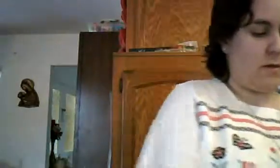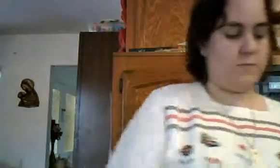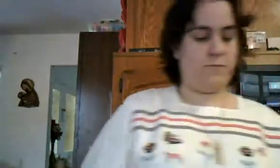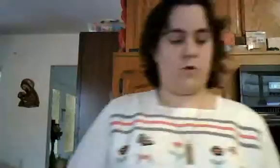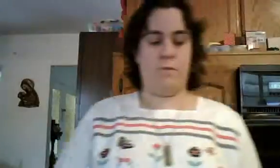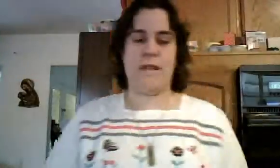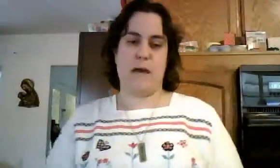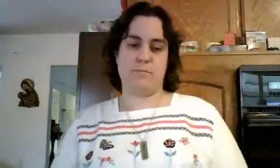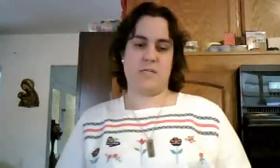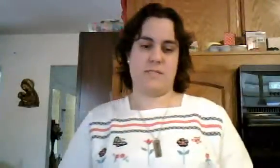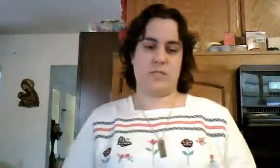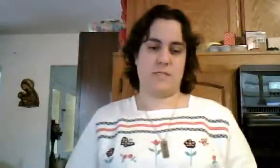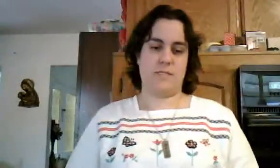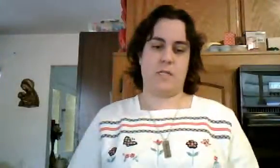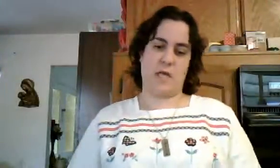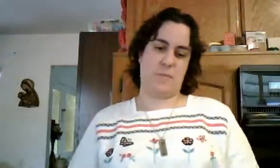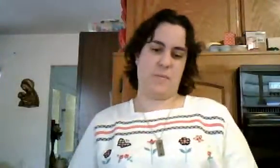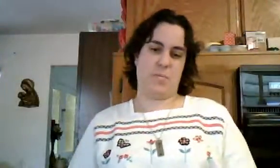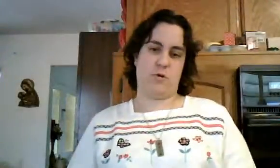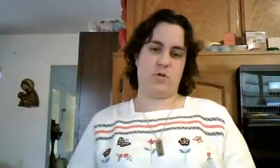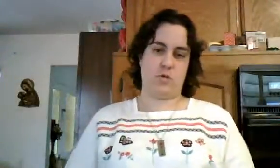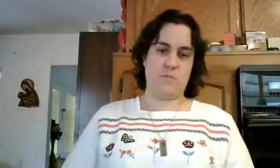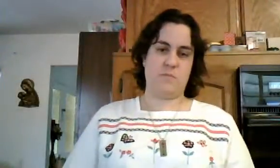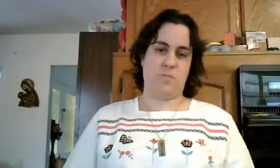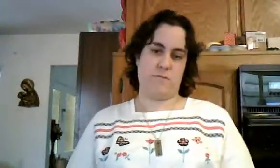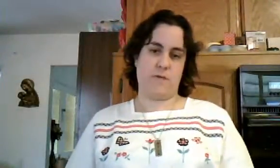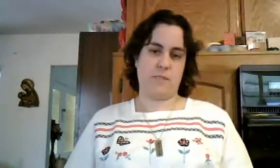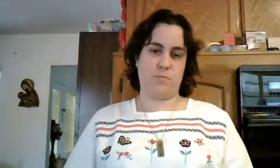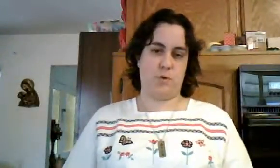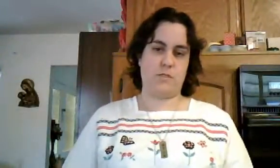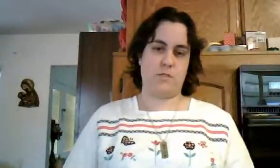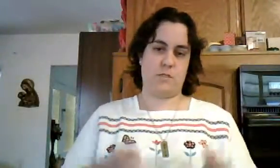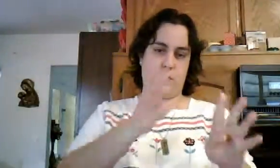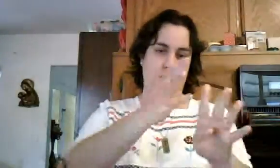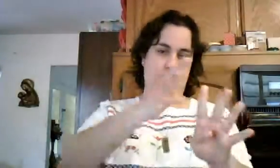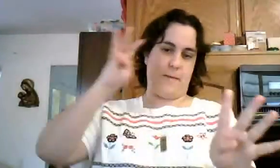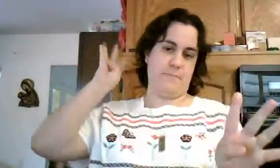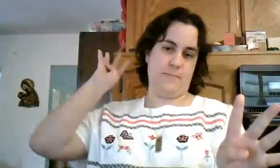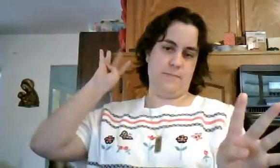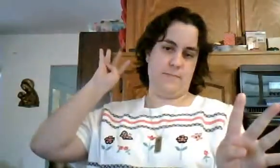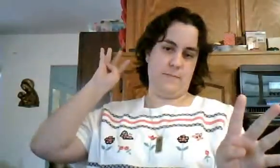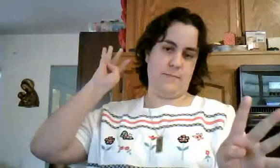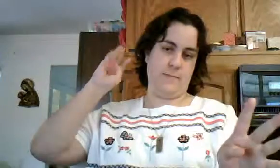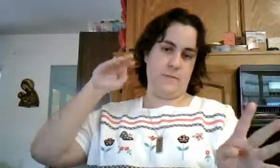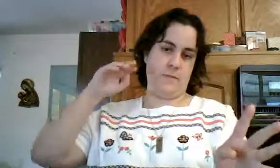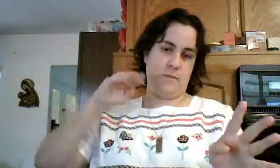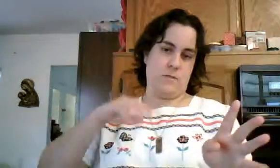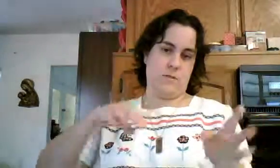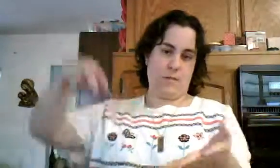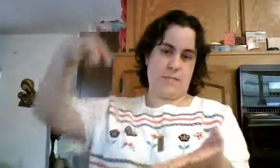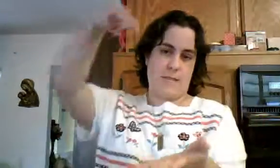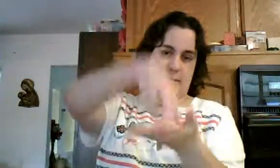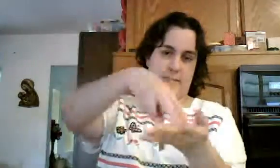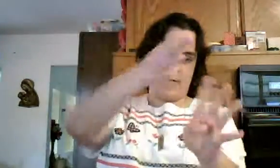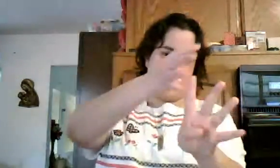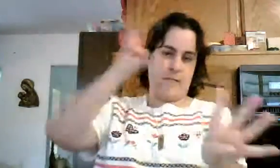For many objects such as a line of people, shirts, boyfriends, books. You can use that. So, it's like standing in